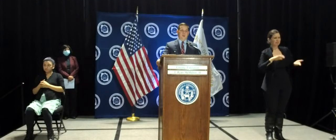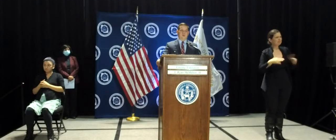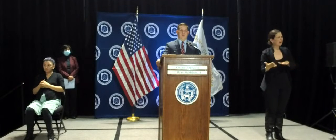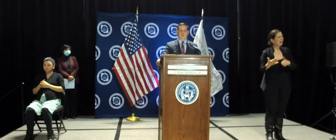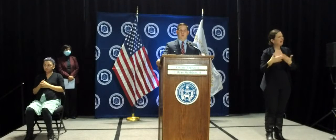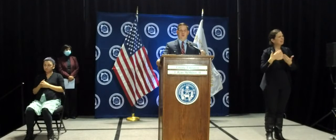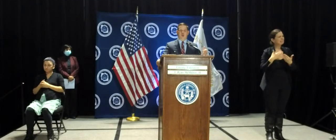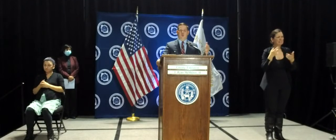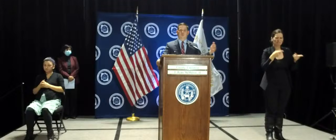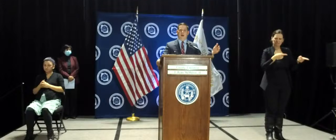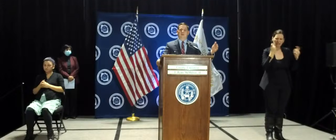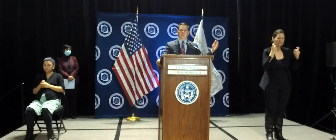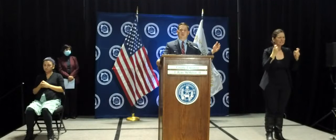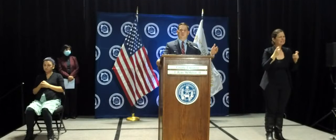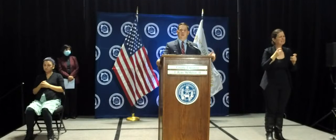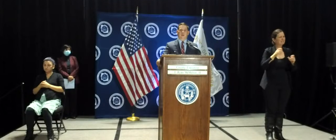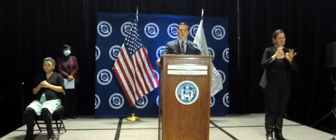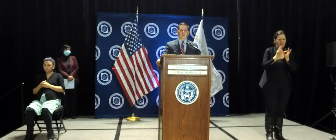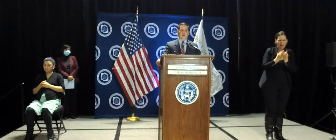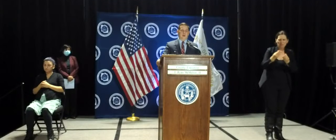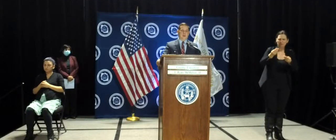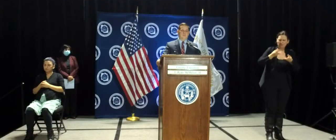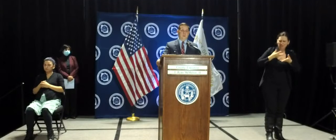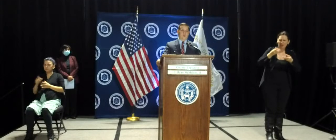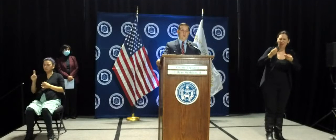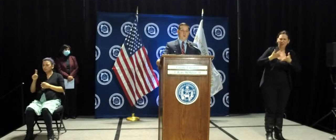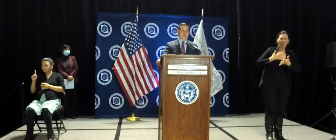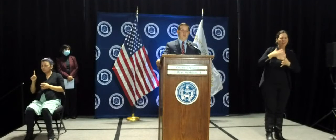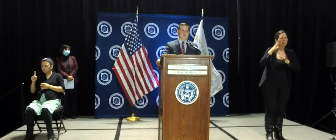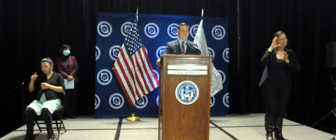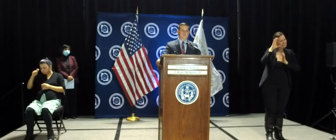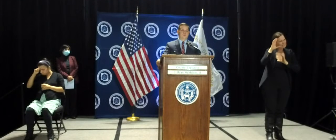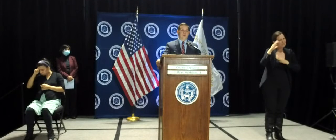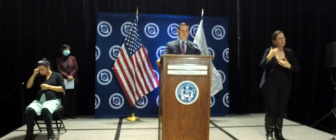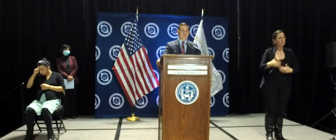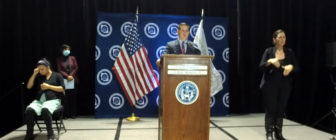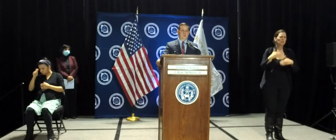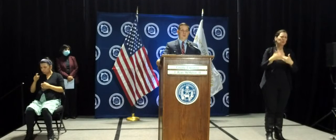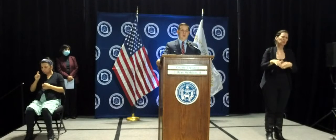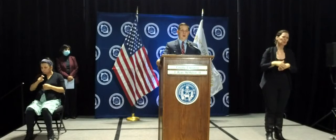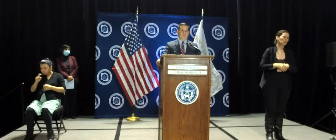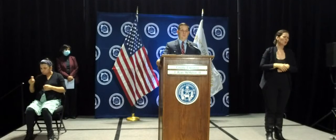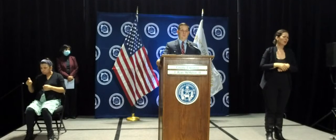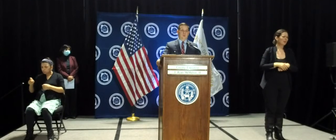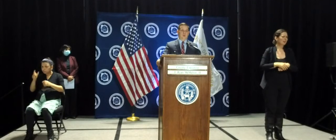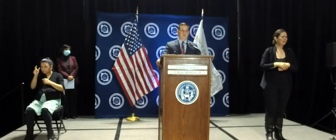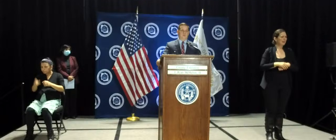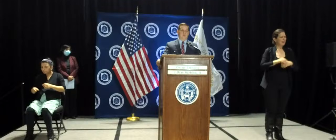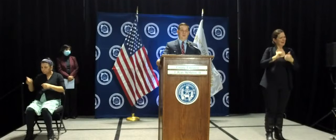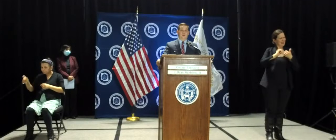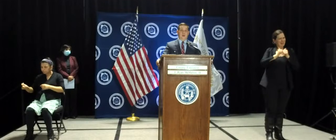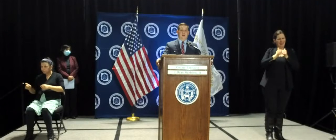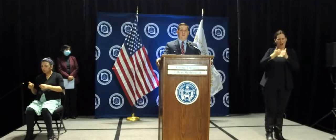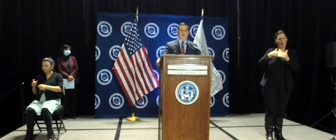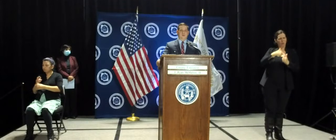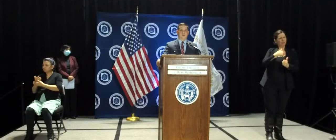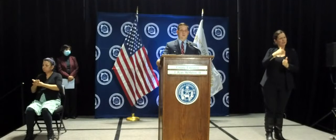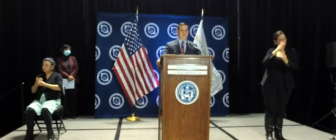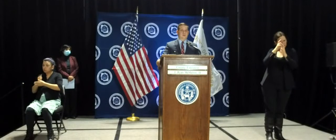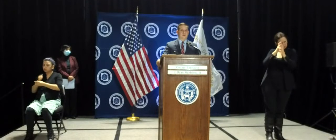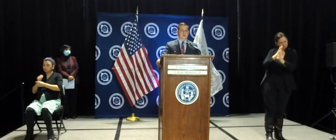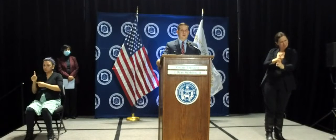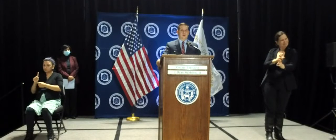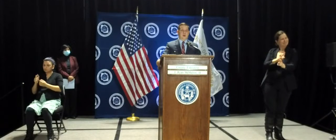families, but the best way we can show respect to the people that are no longer with us is to learn from their